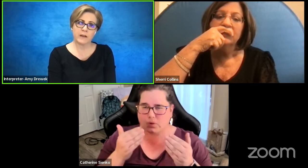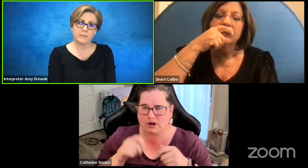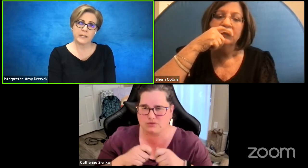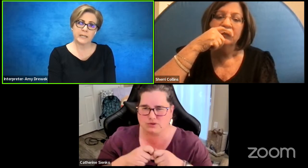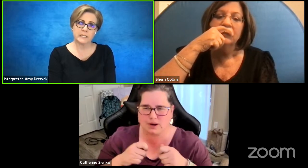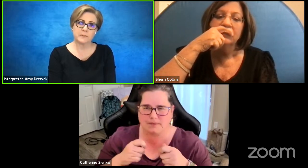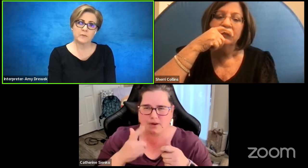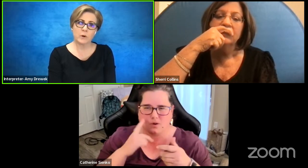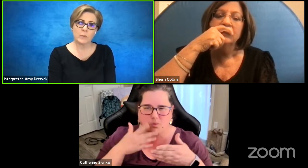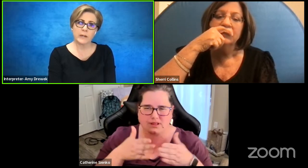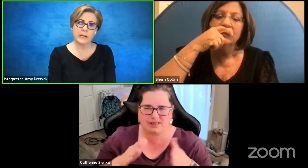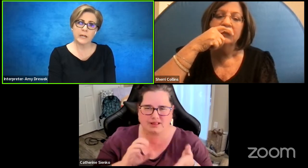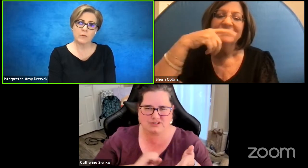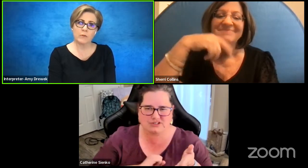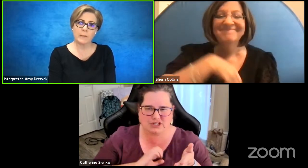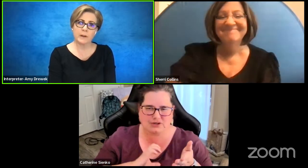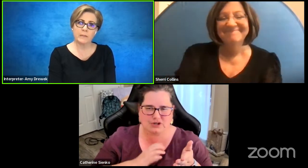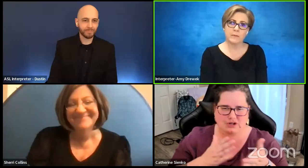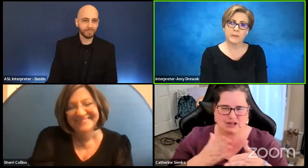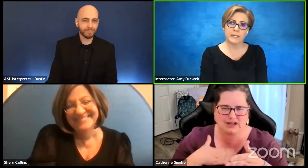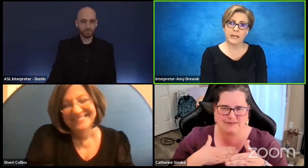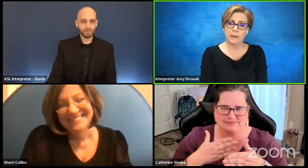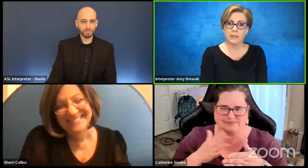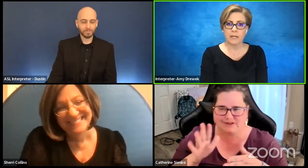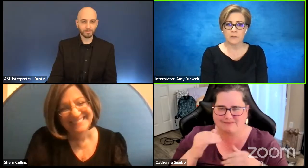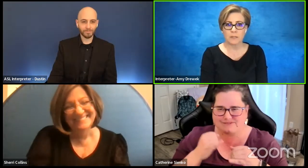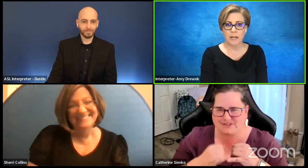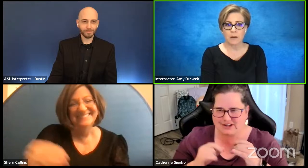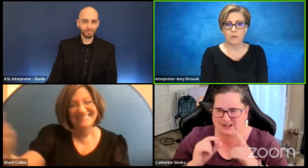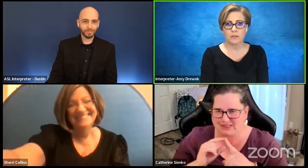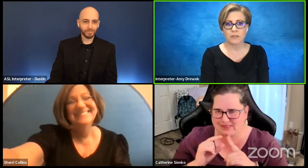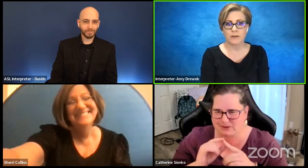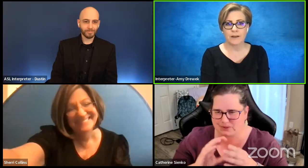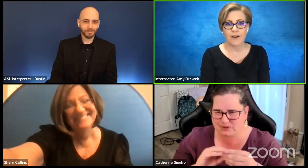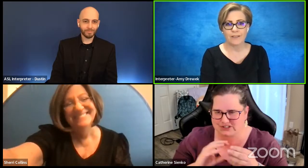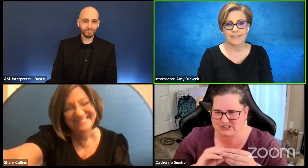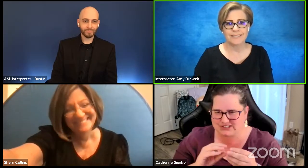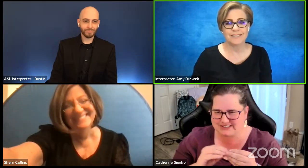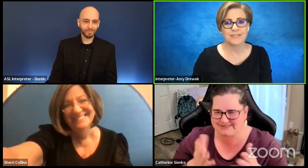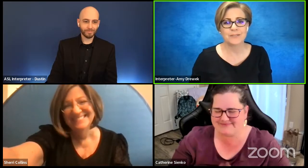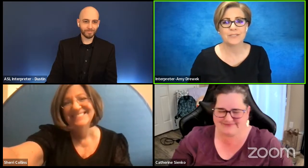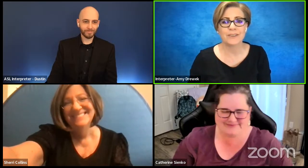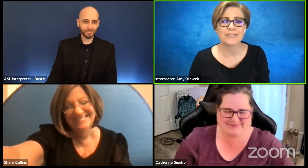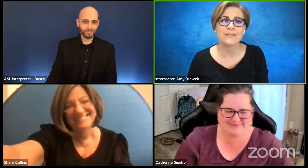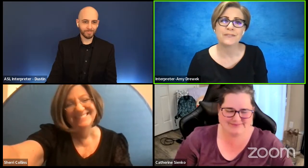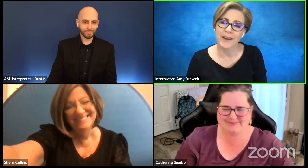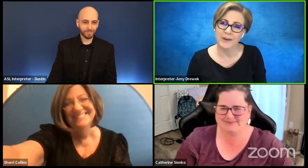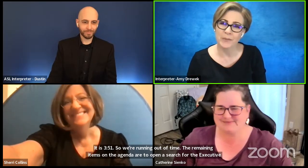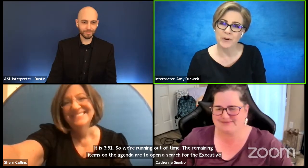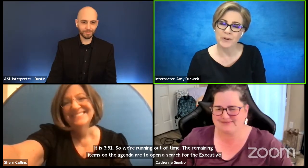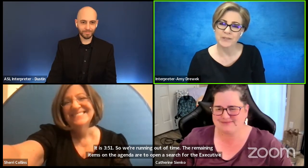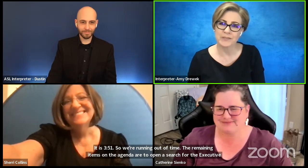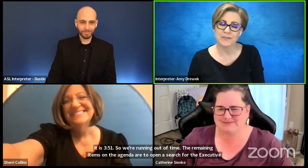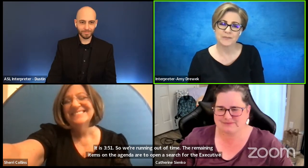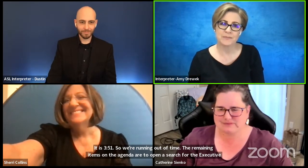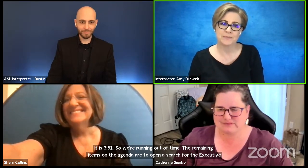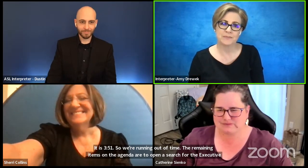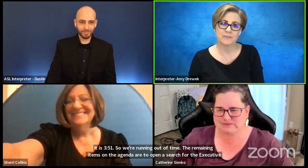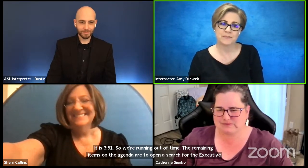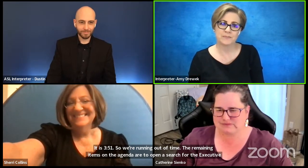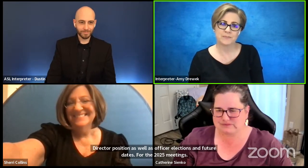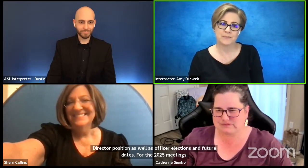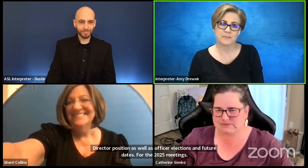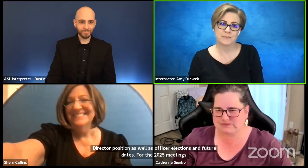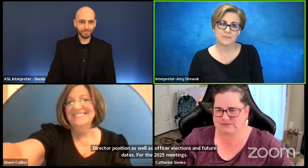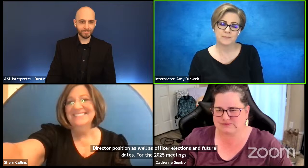for the 2025 meetings. Before we wrap up for the day, I would like to allow Sherry Collins to share some final